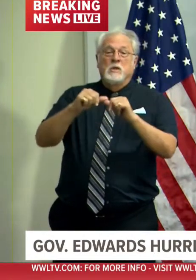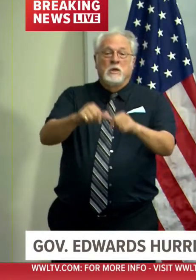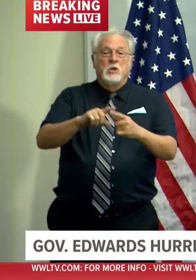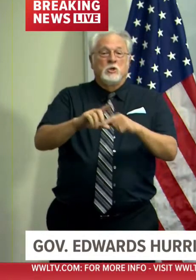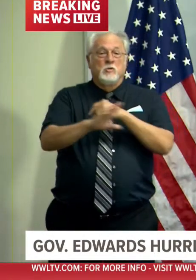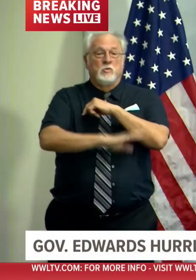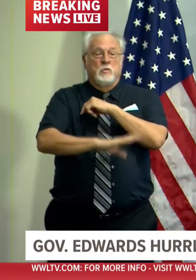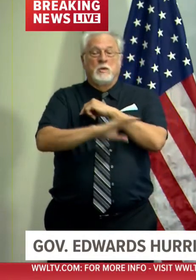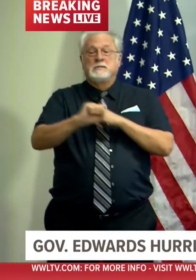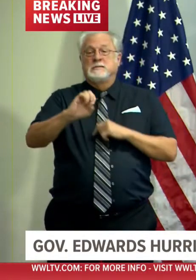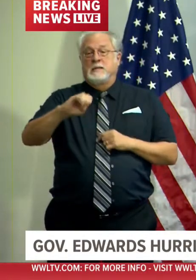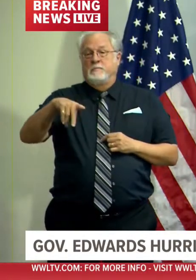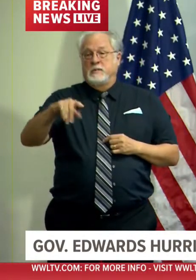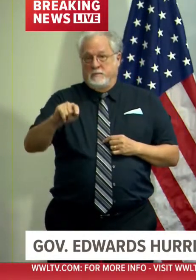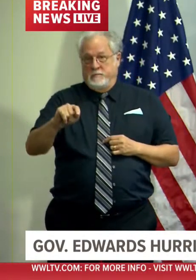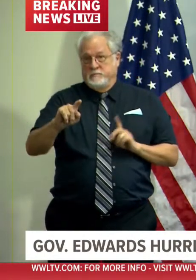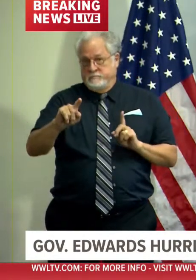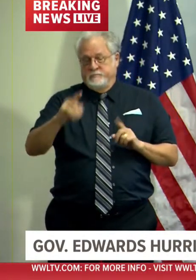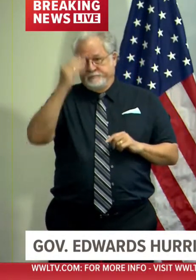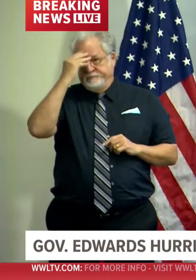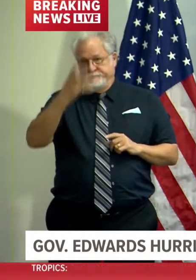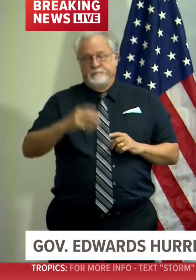of September, by the way.